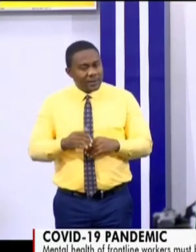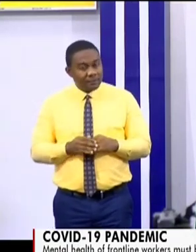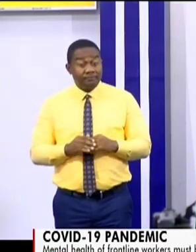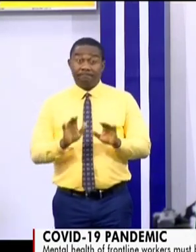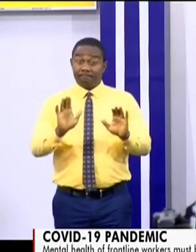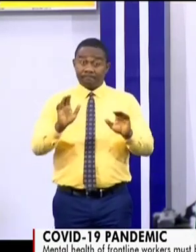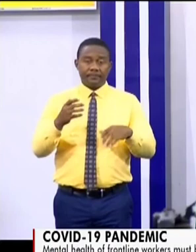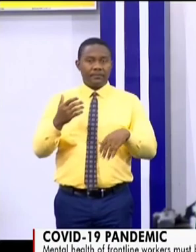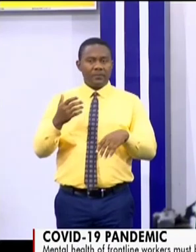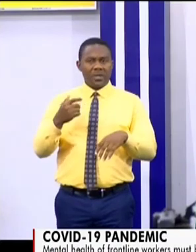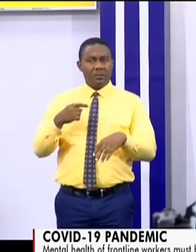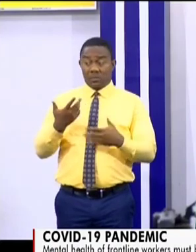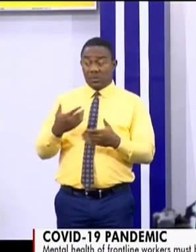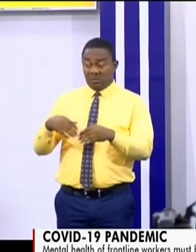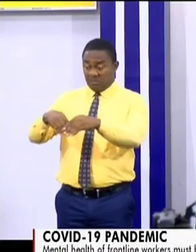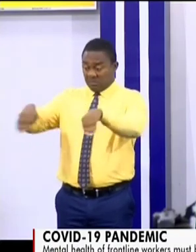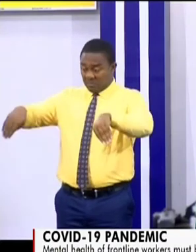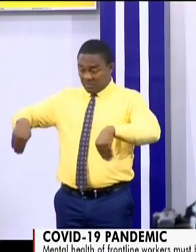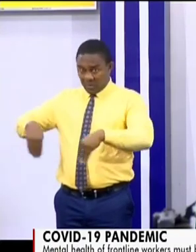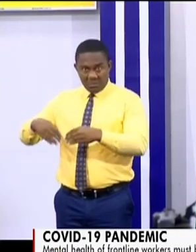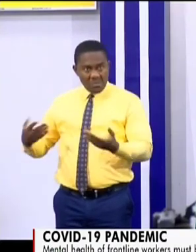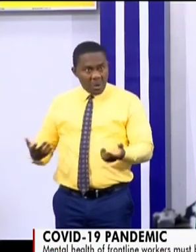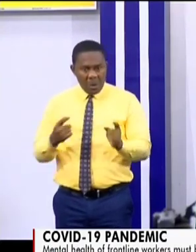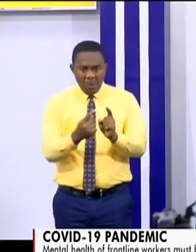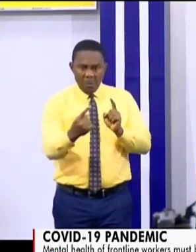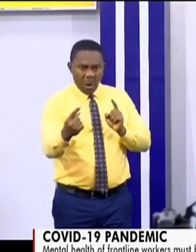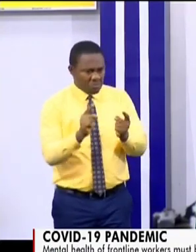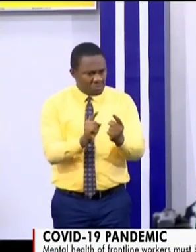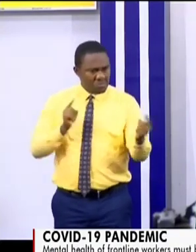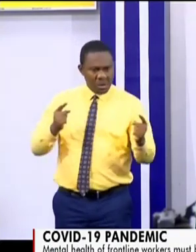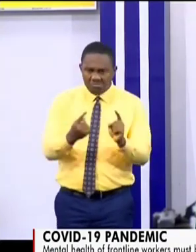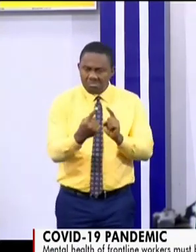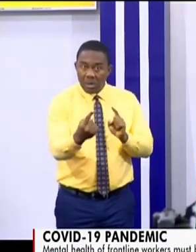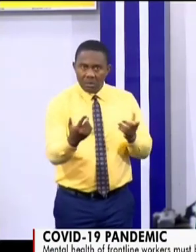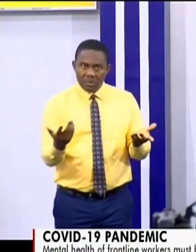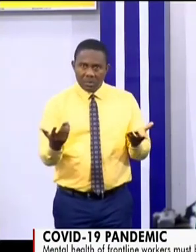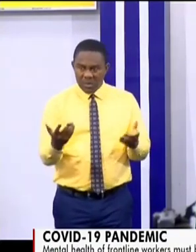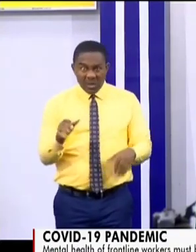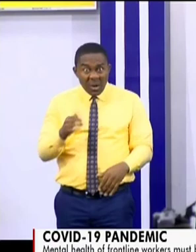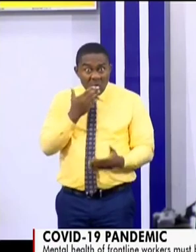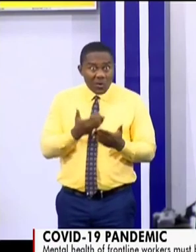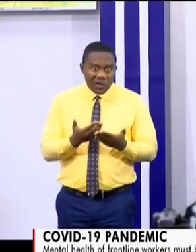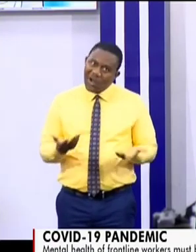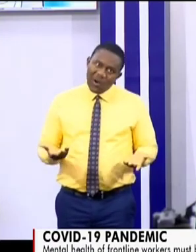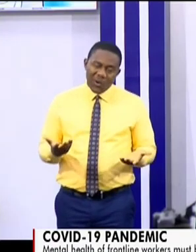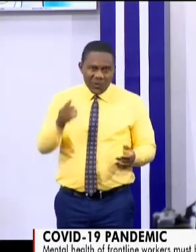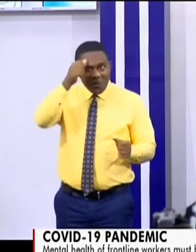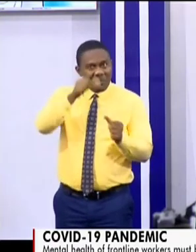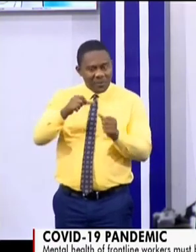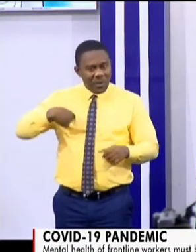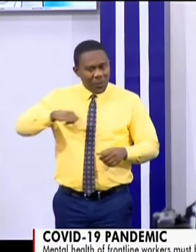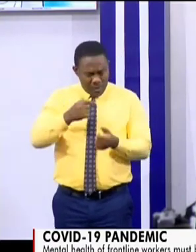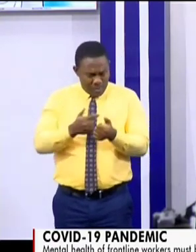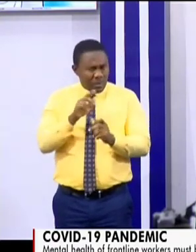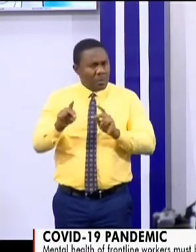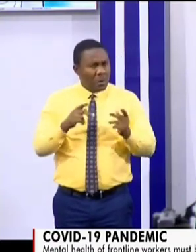at the effect of confinement and social distancing. We are Ghanaians. We are Africans. We have our